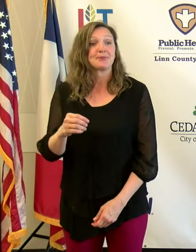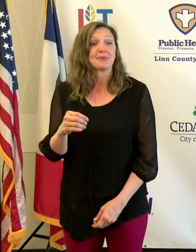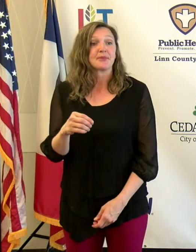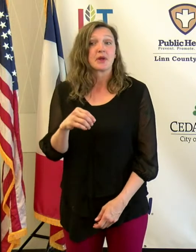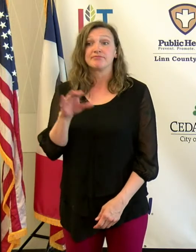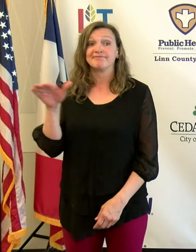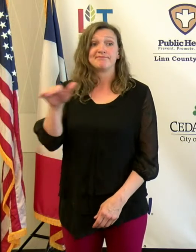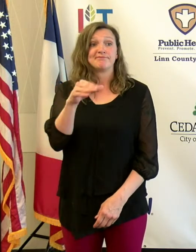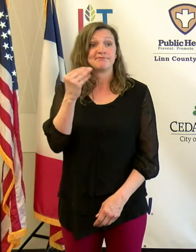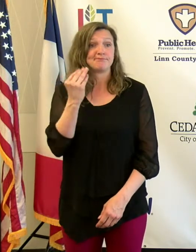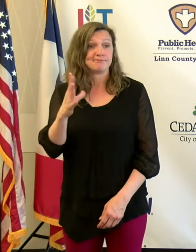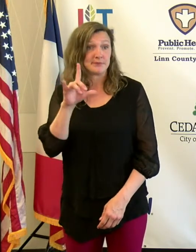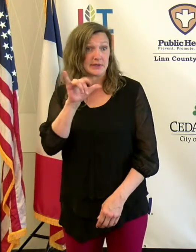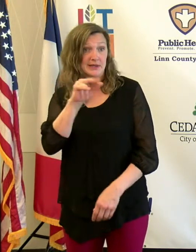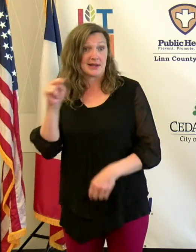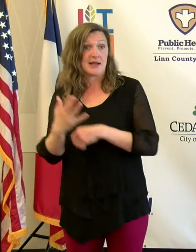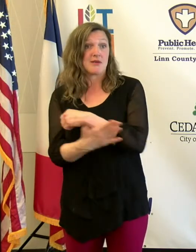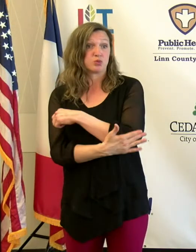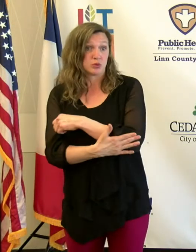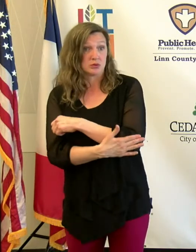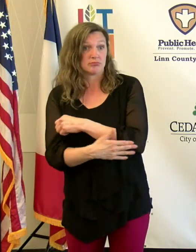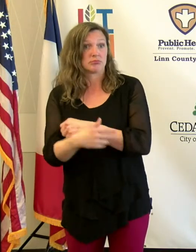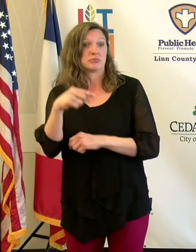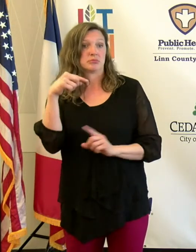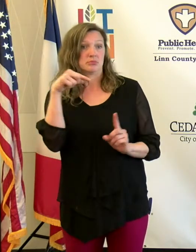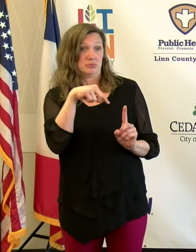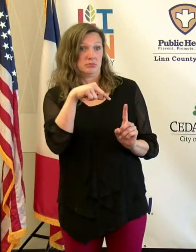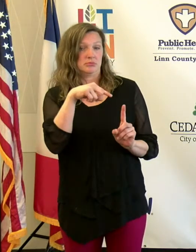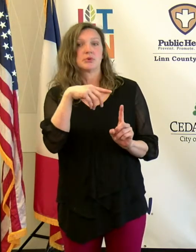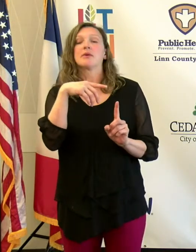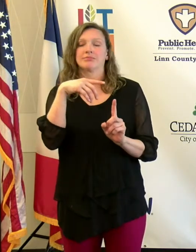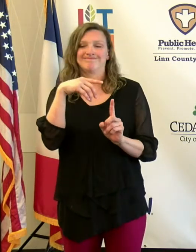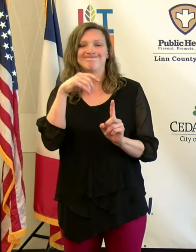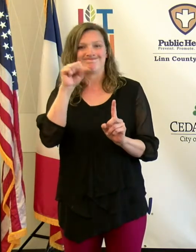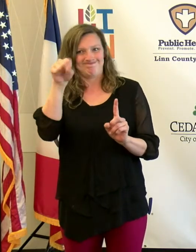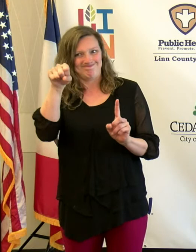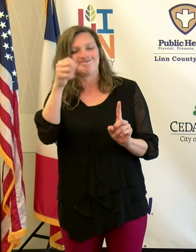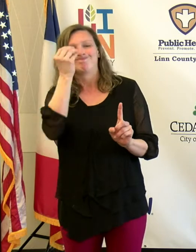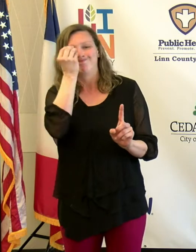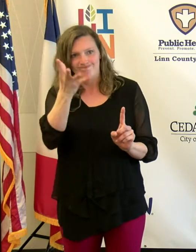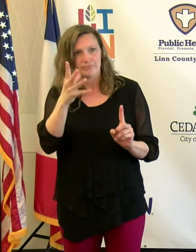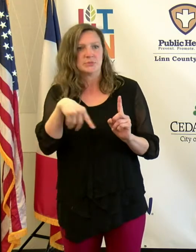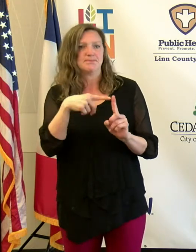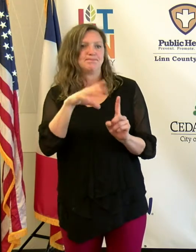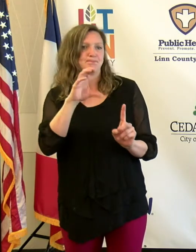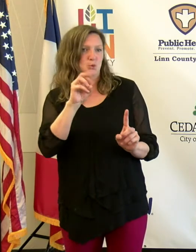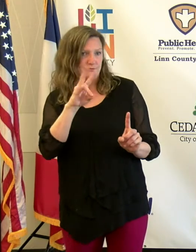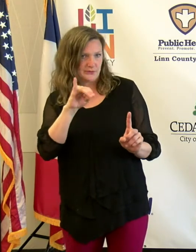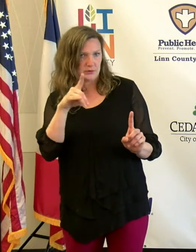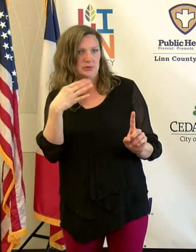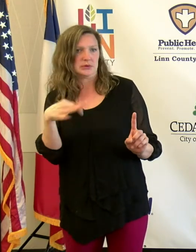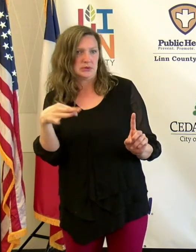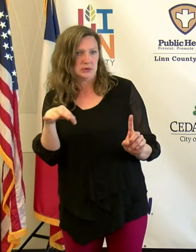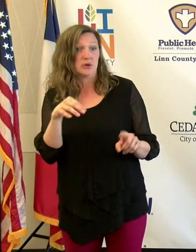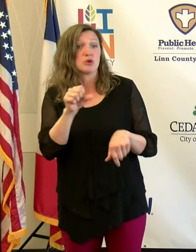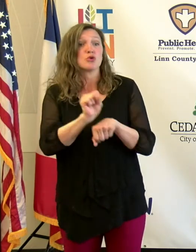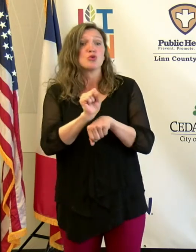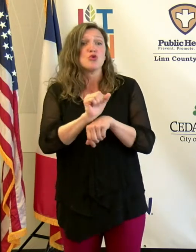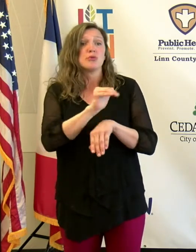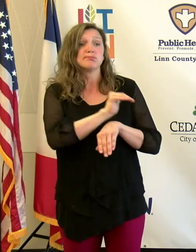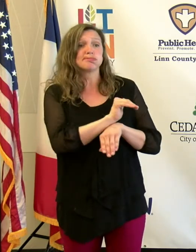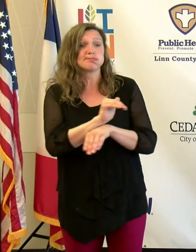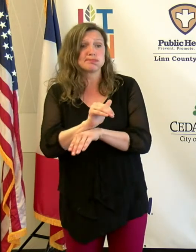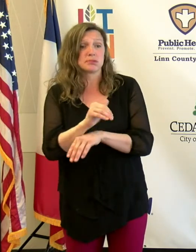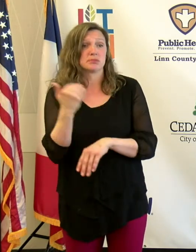tested positive for the COVID-19 virus. The deputy last worked during the evening shift on Thursday, April 16th.